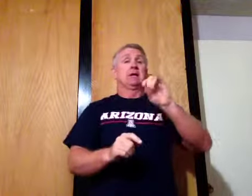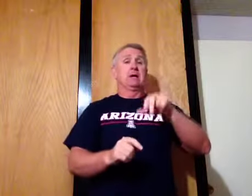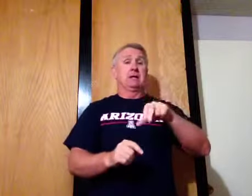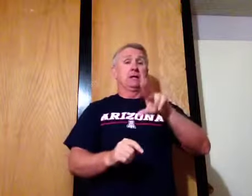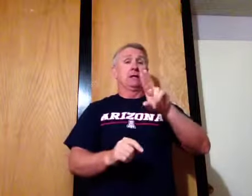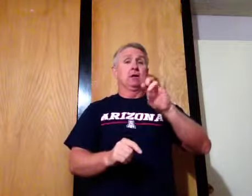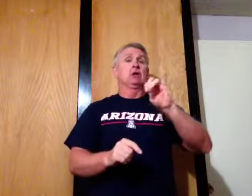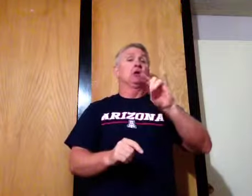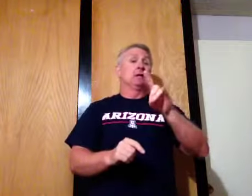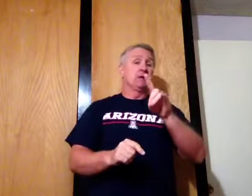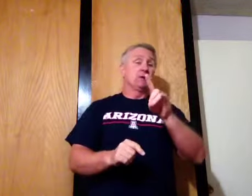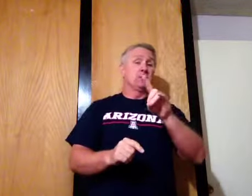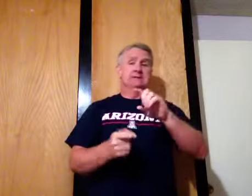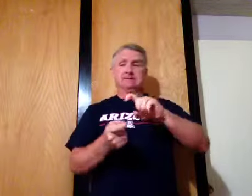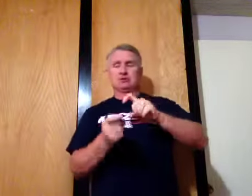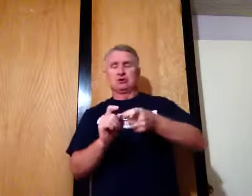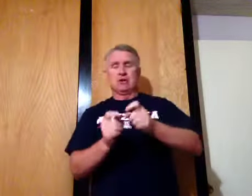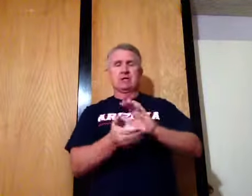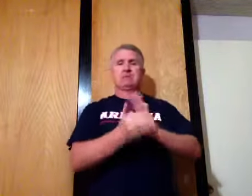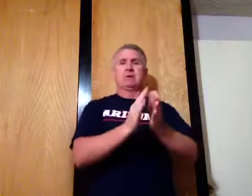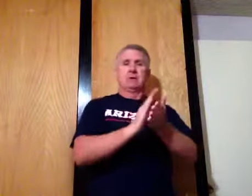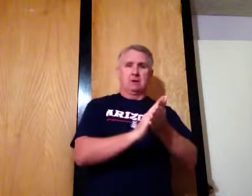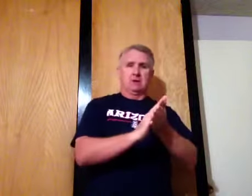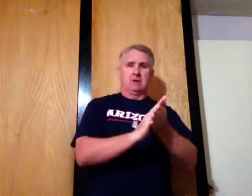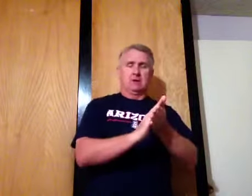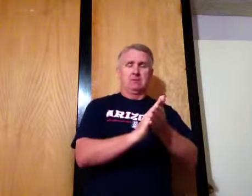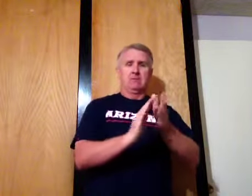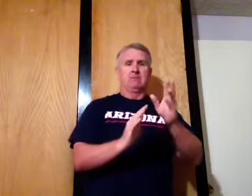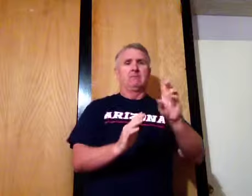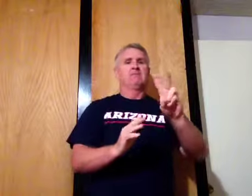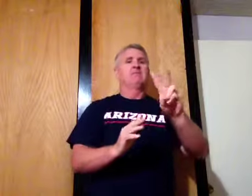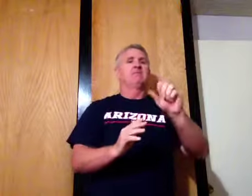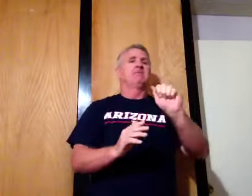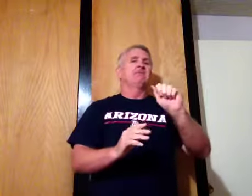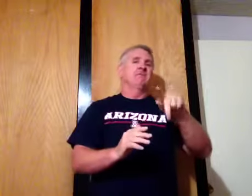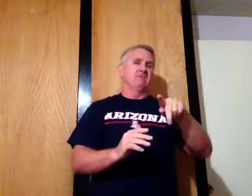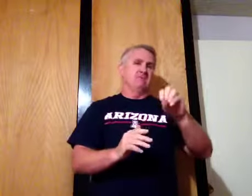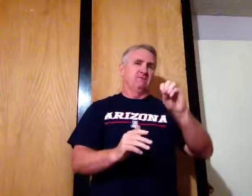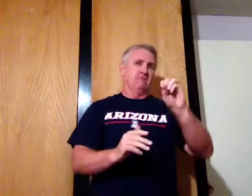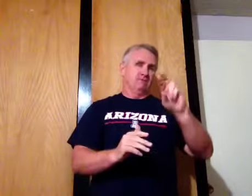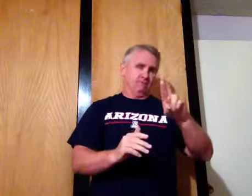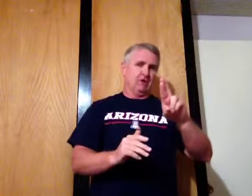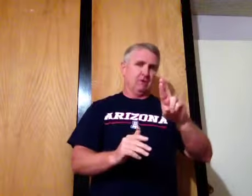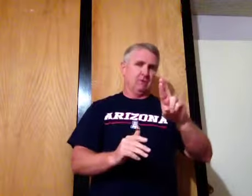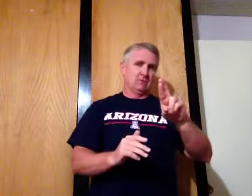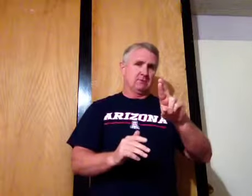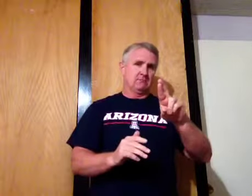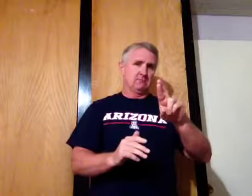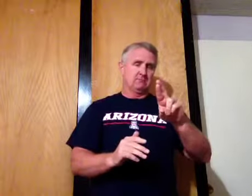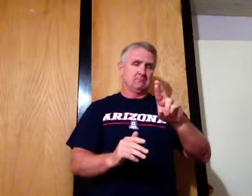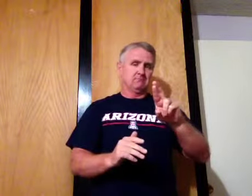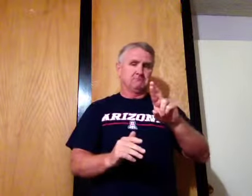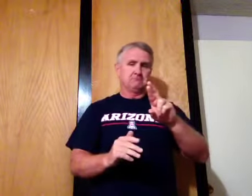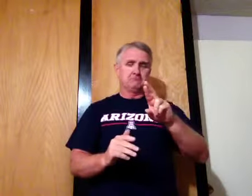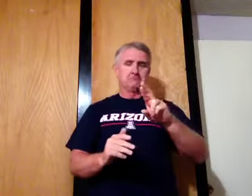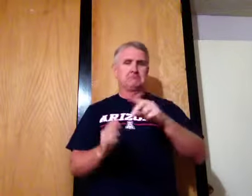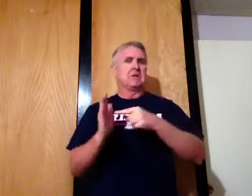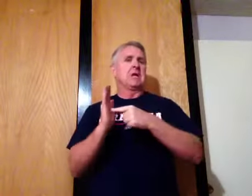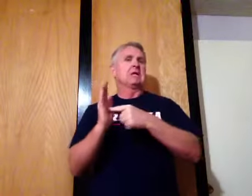Thinking about evaporation, we've talked about several possibilities or examples of evaporation. When we talked about